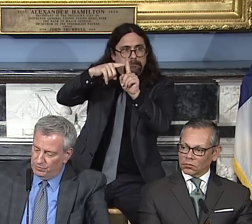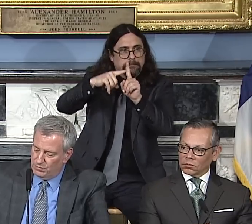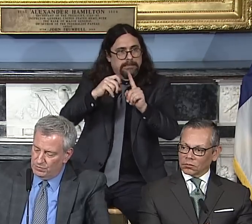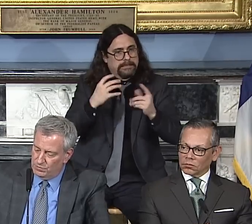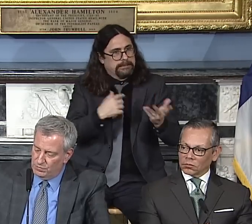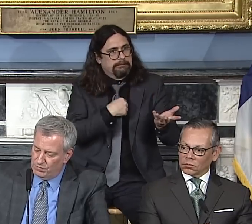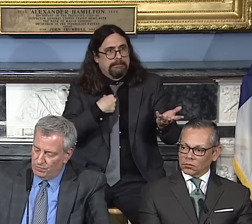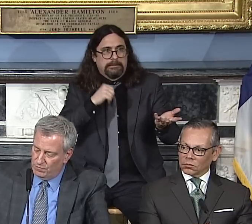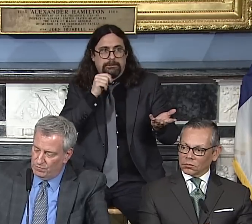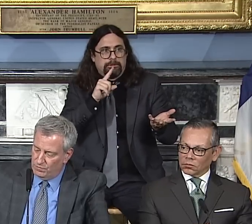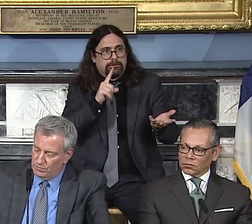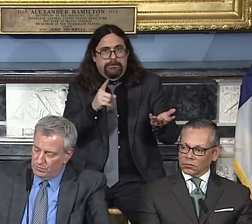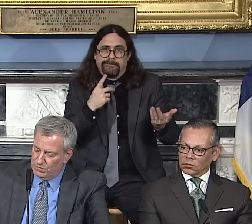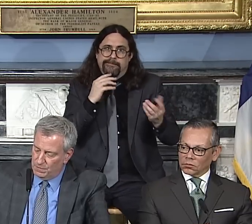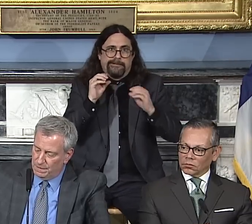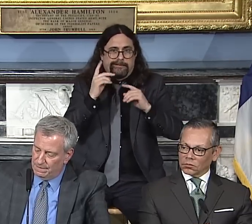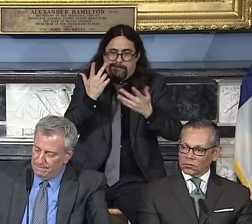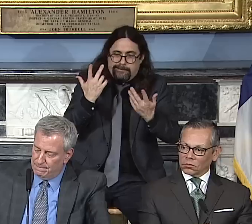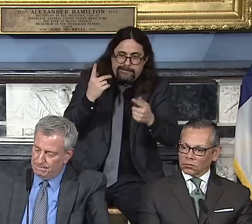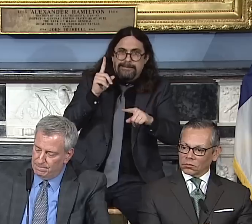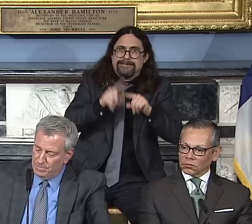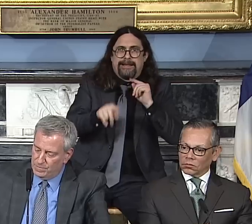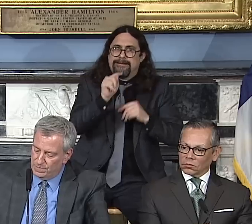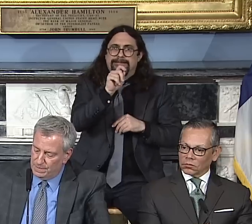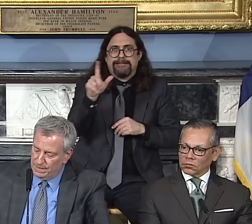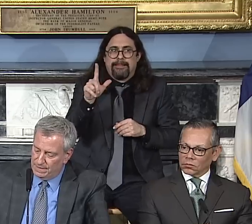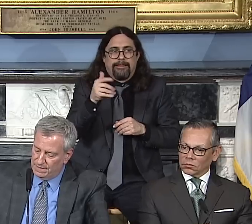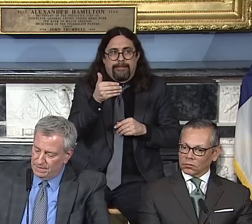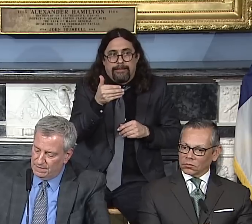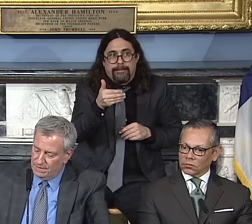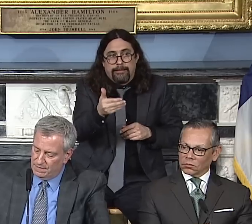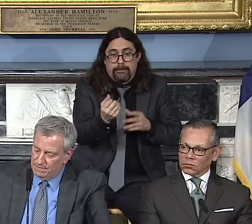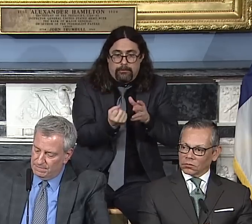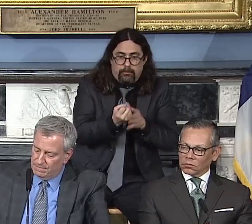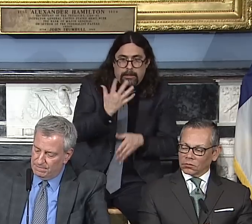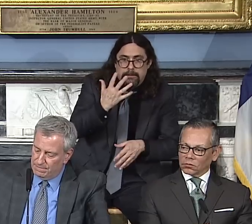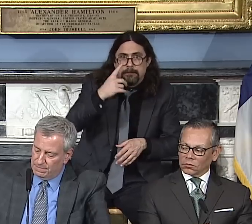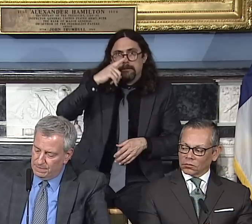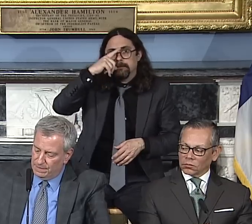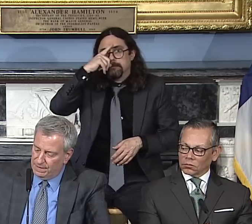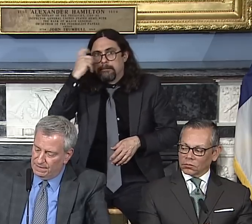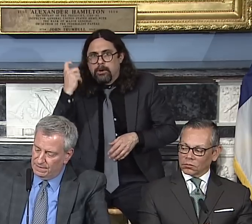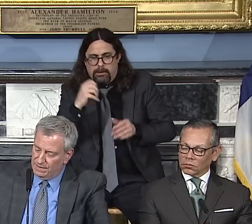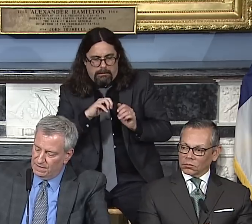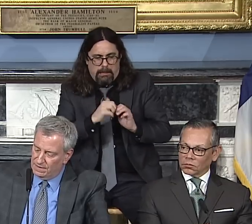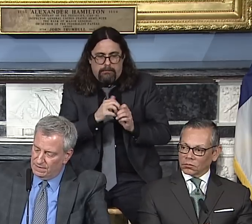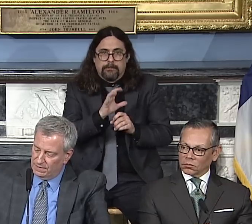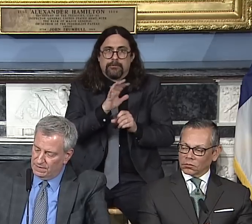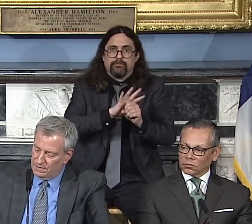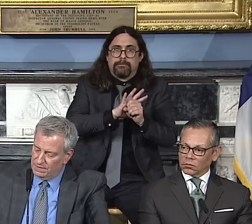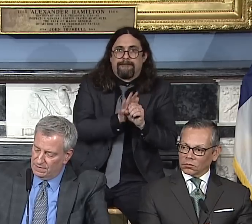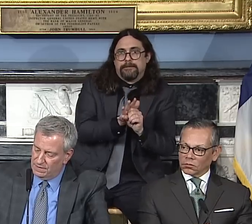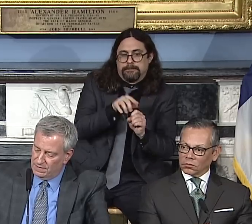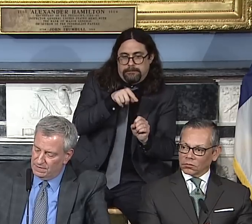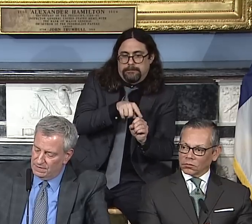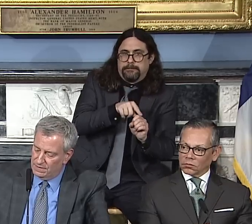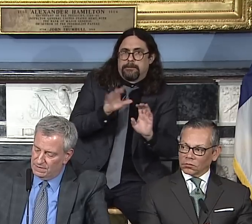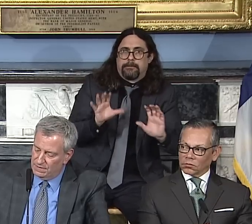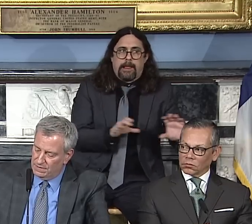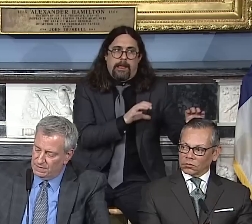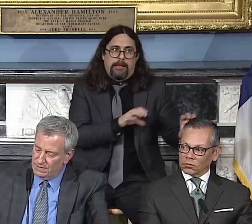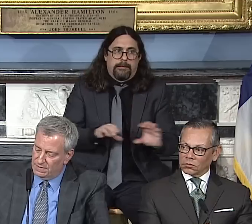no way to know, you know, what's going to happen when the spring comes, when the summer comes. We can't predict whether it's going to behave